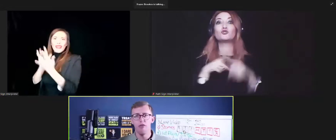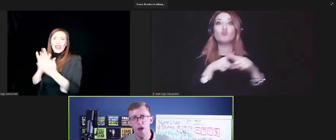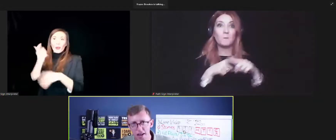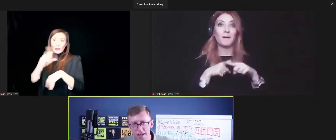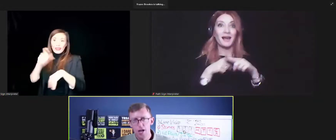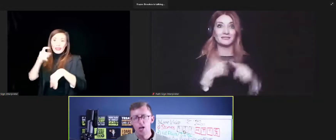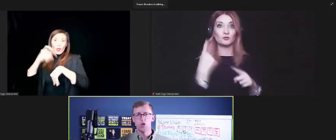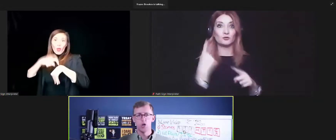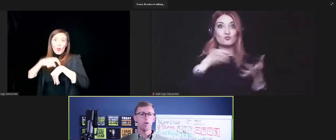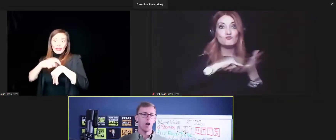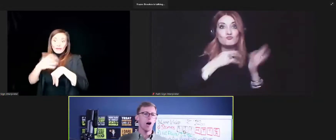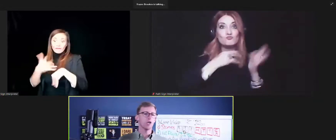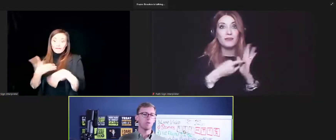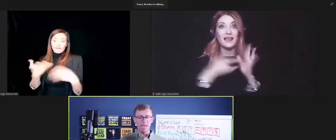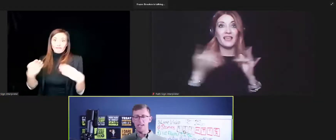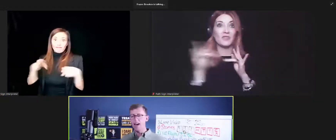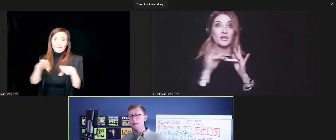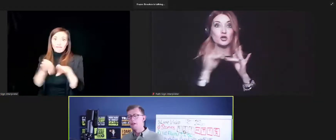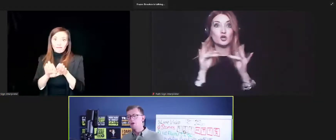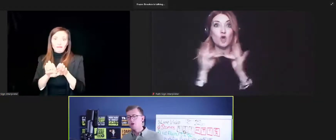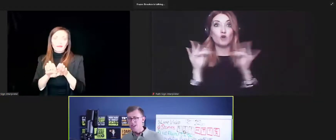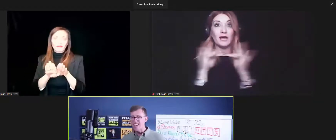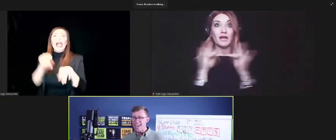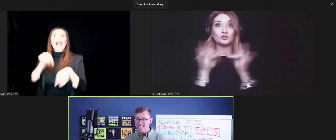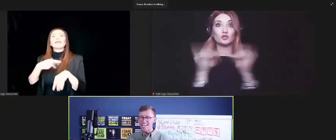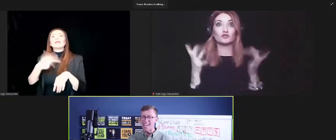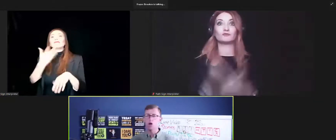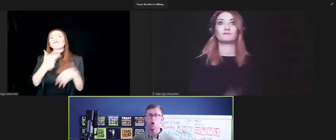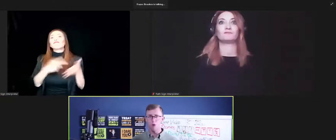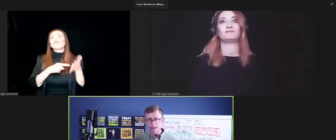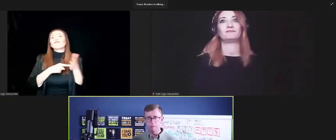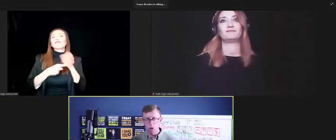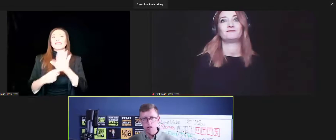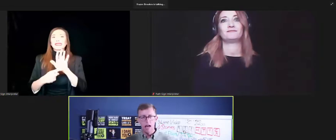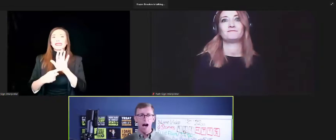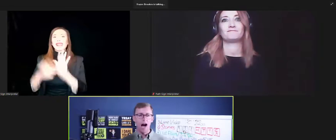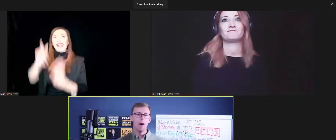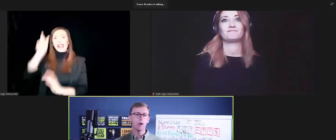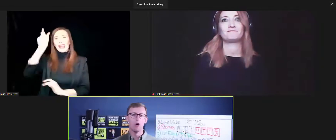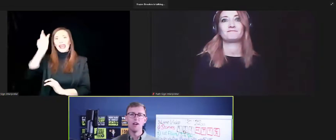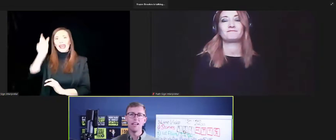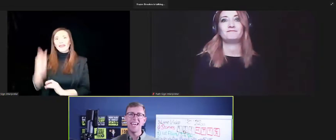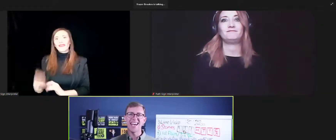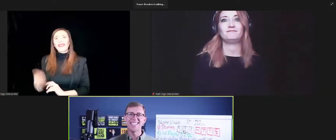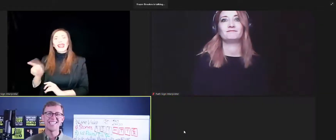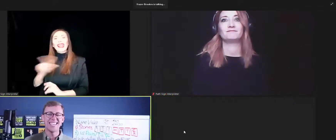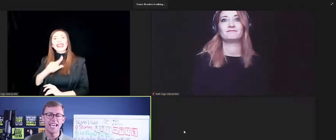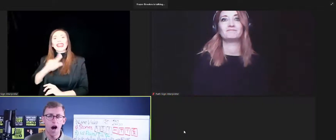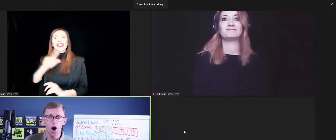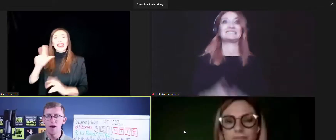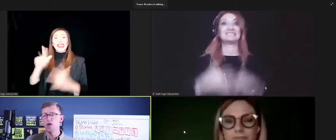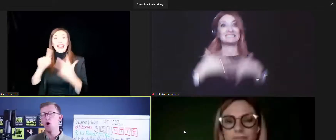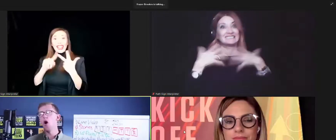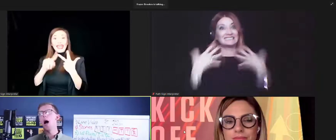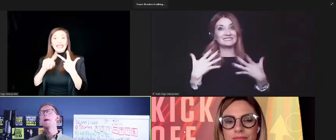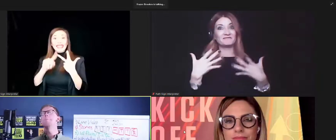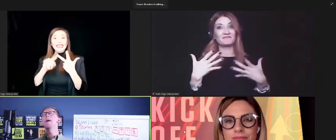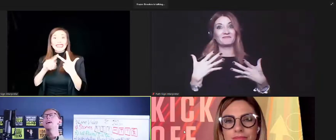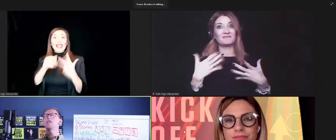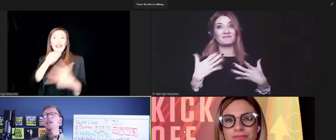our third superstar speaker. She is incredible. Currently a CEO in